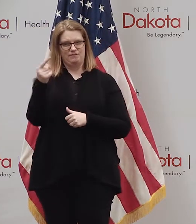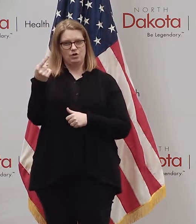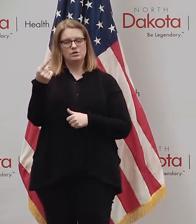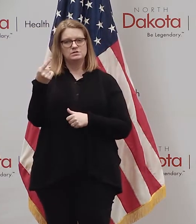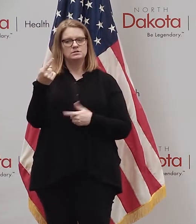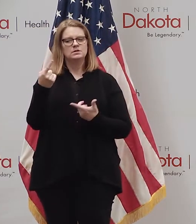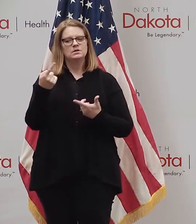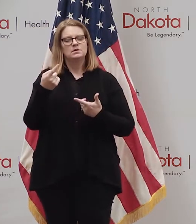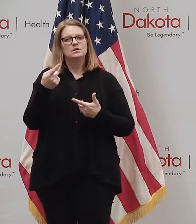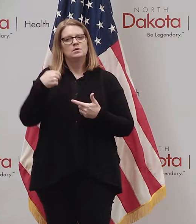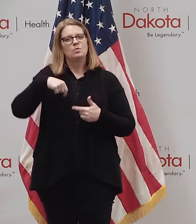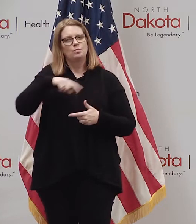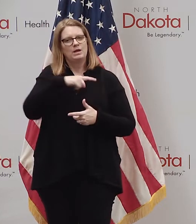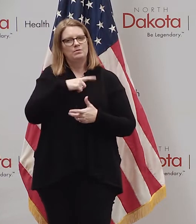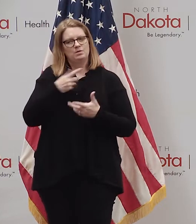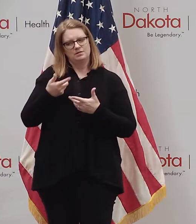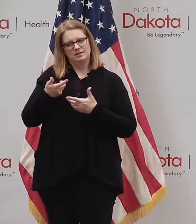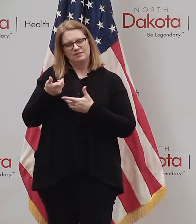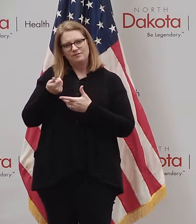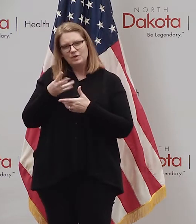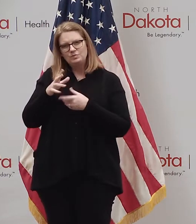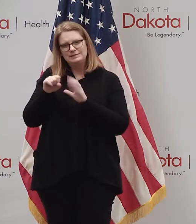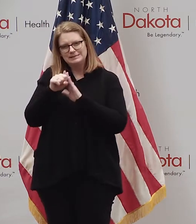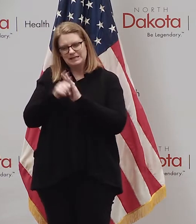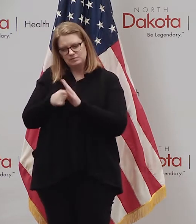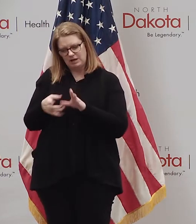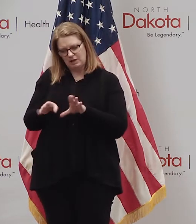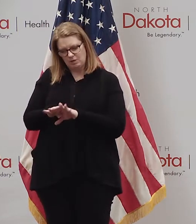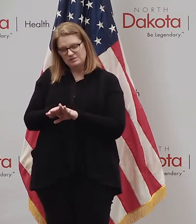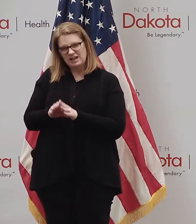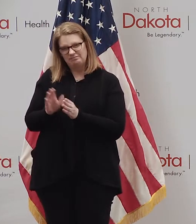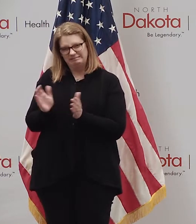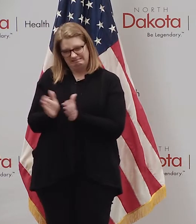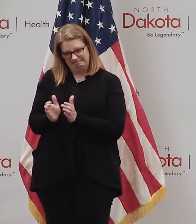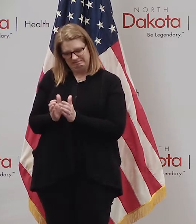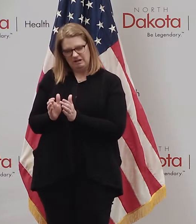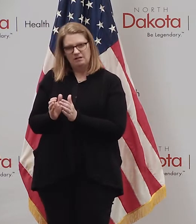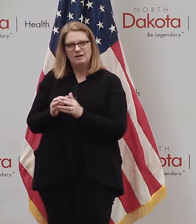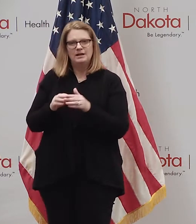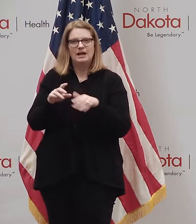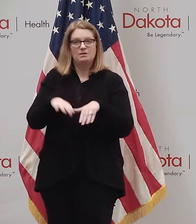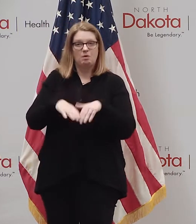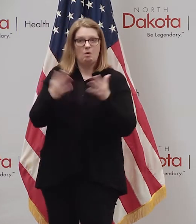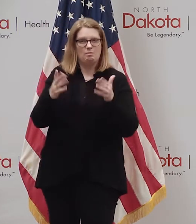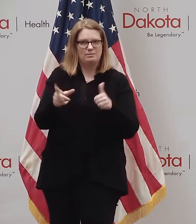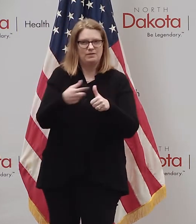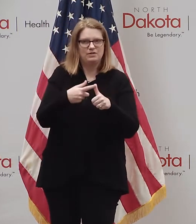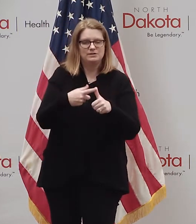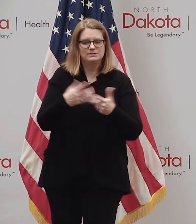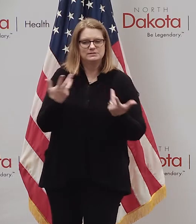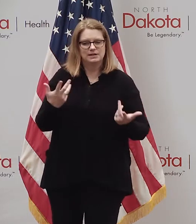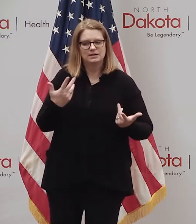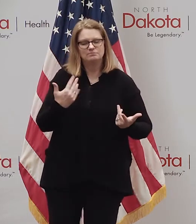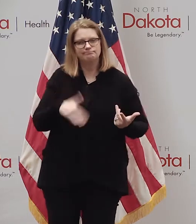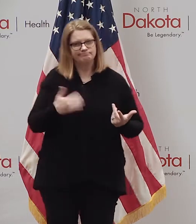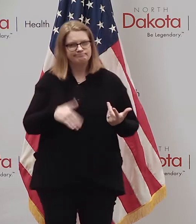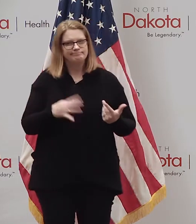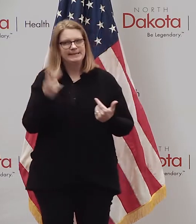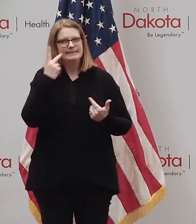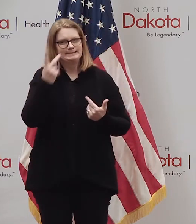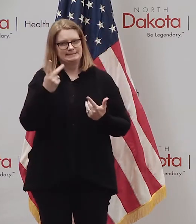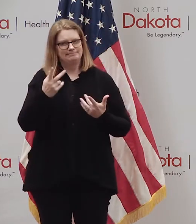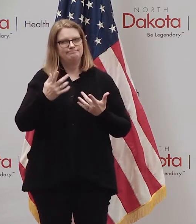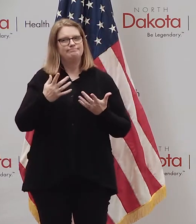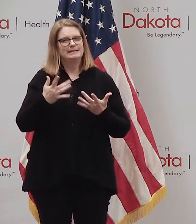we were among the states that closed down the least, and we were among the nations that opened up the first. And it's exciting to see and